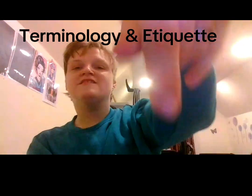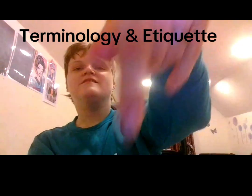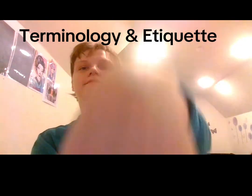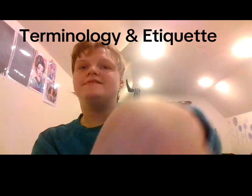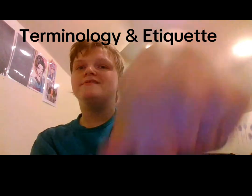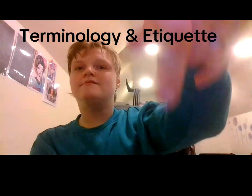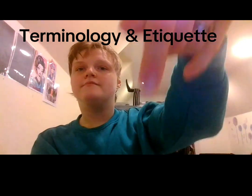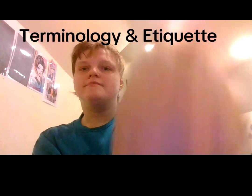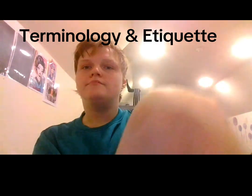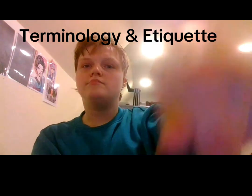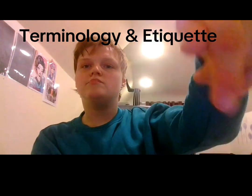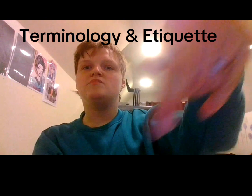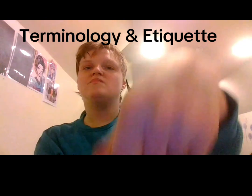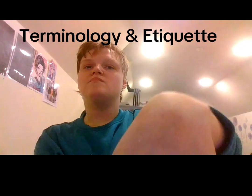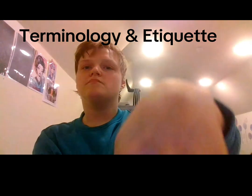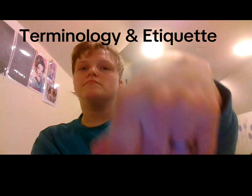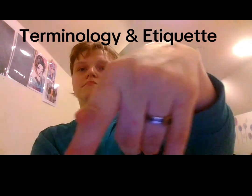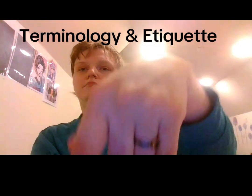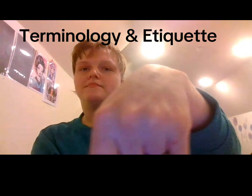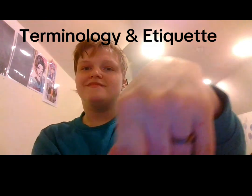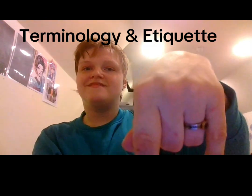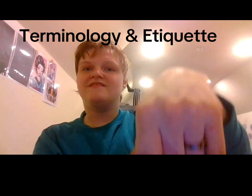Art Gallery for more enlightening content.